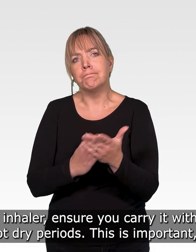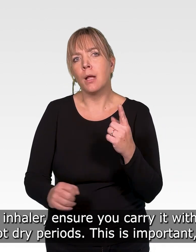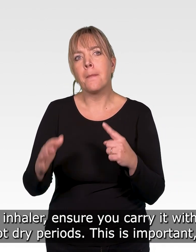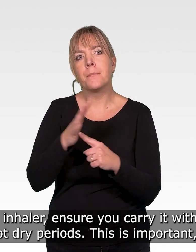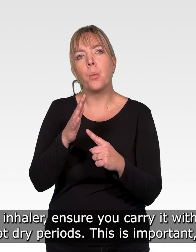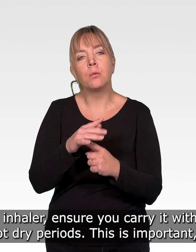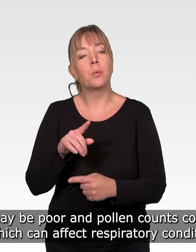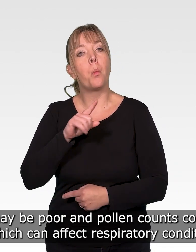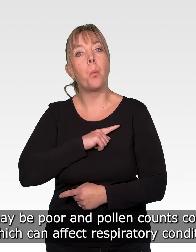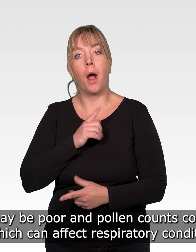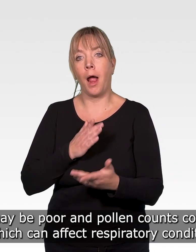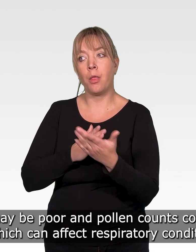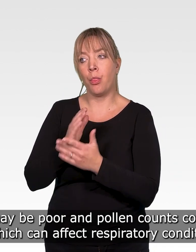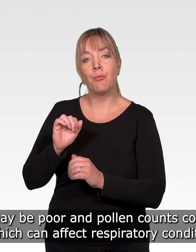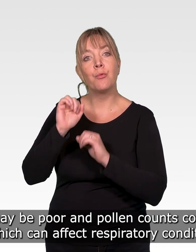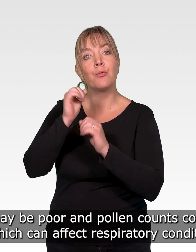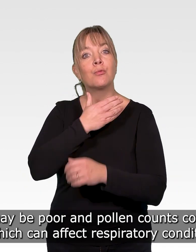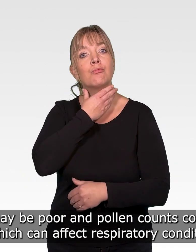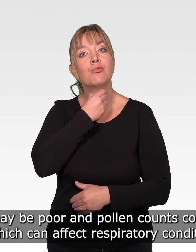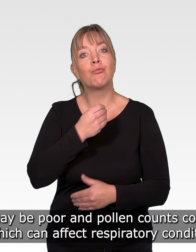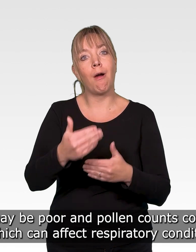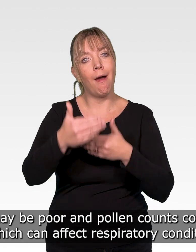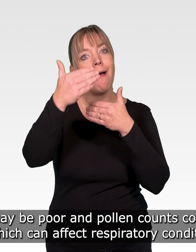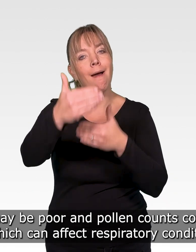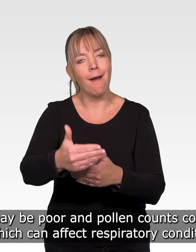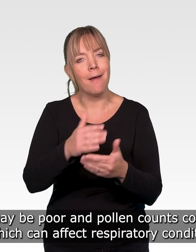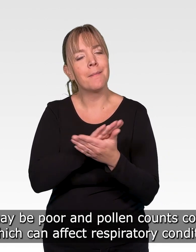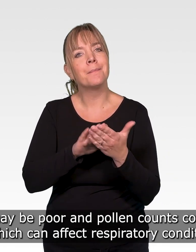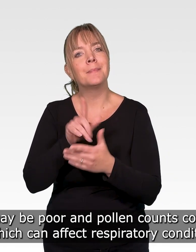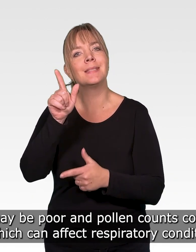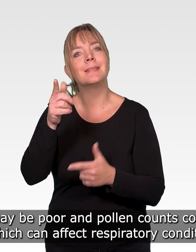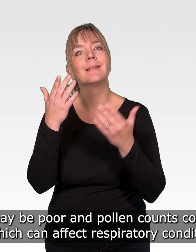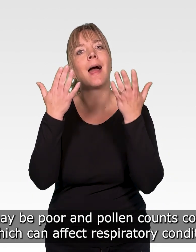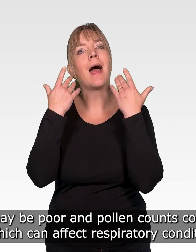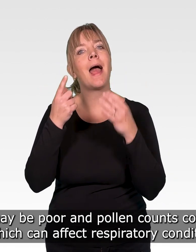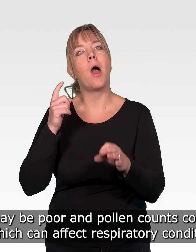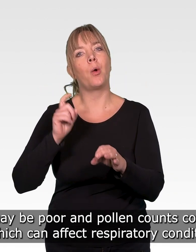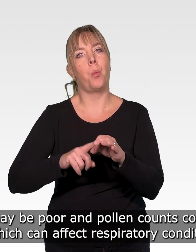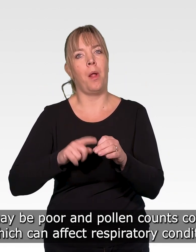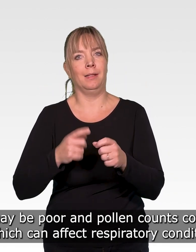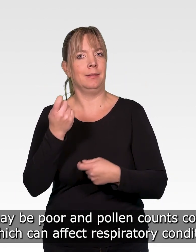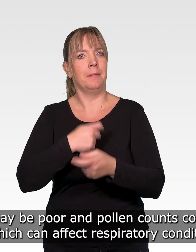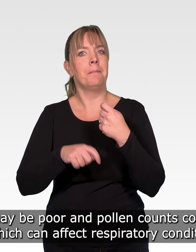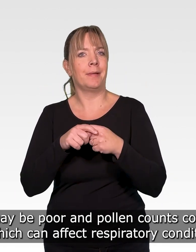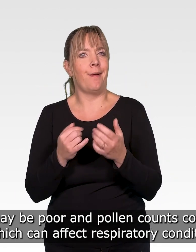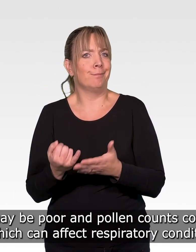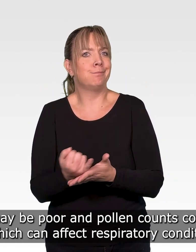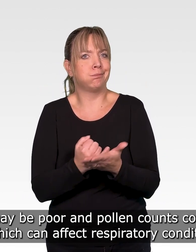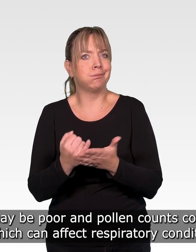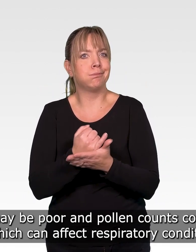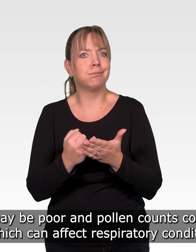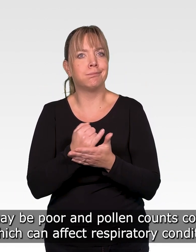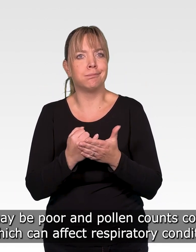This is important. Air quality may be poor and pollen counts could also be high, which can affect respiratory